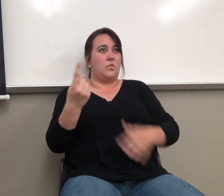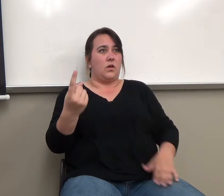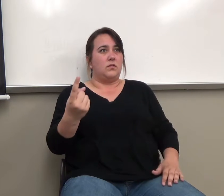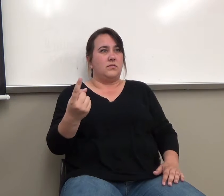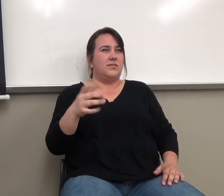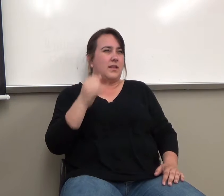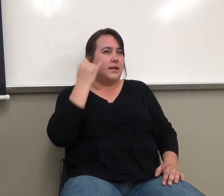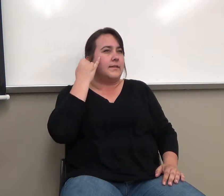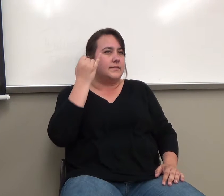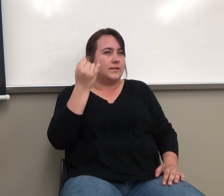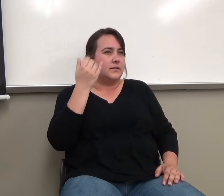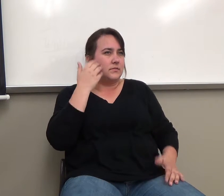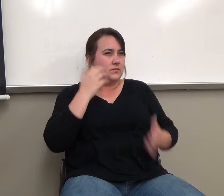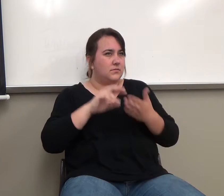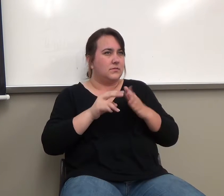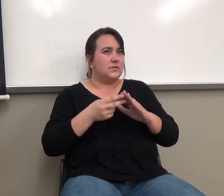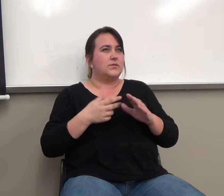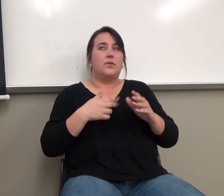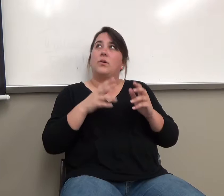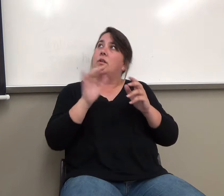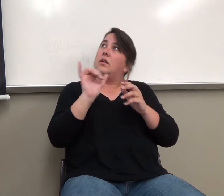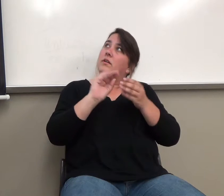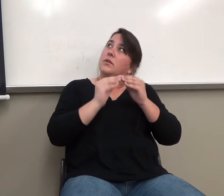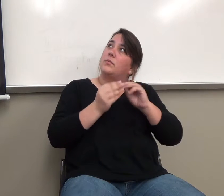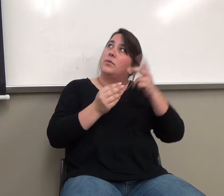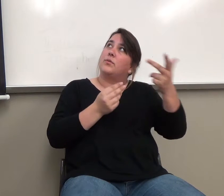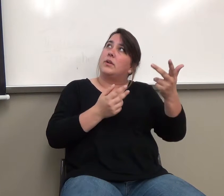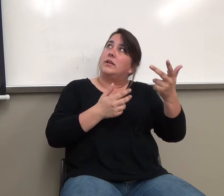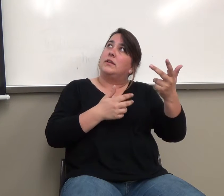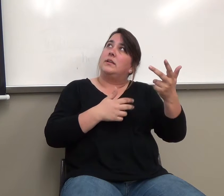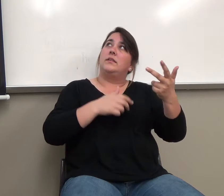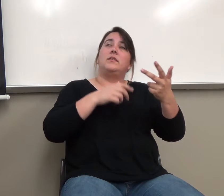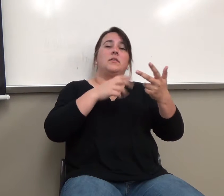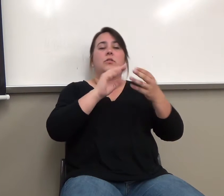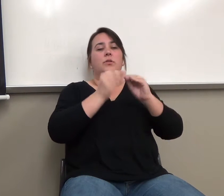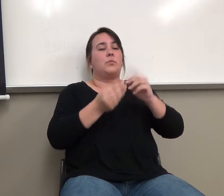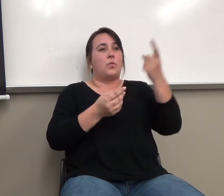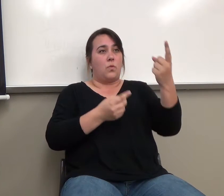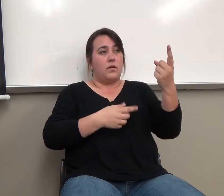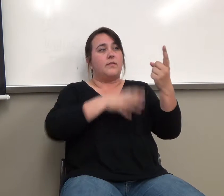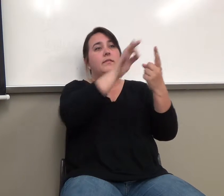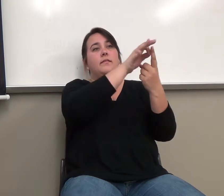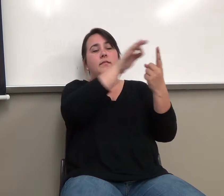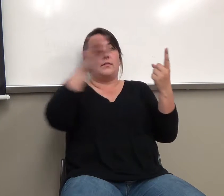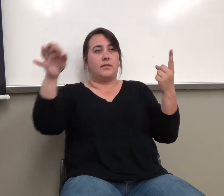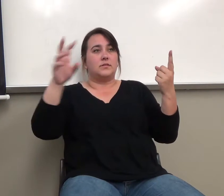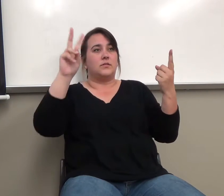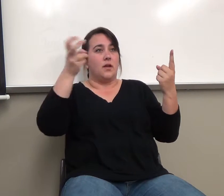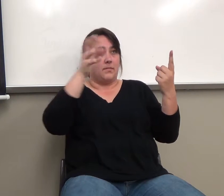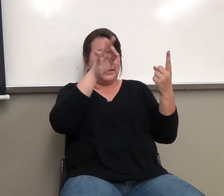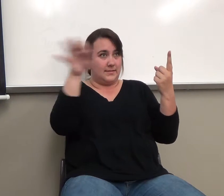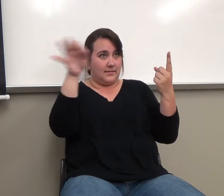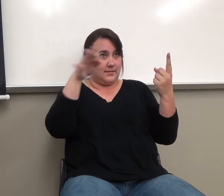sense, what they're asking you to do here? Which of these 4 does